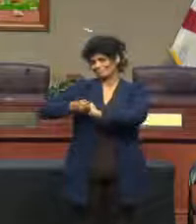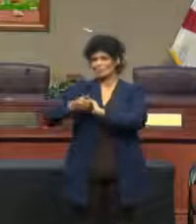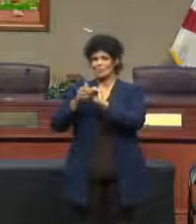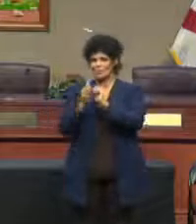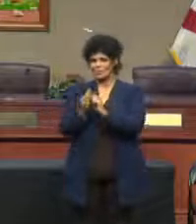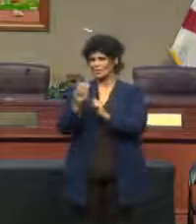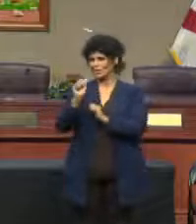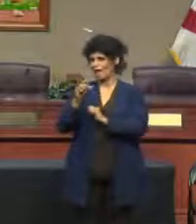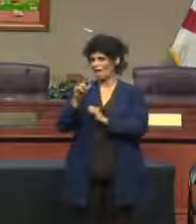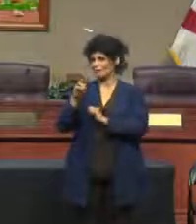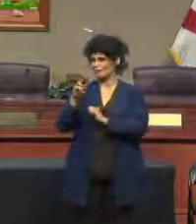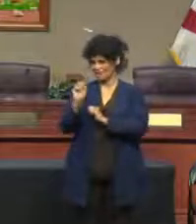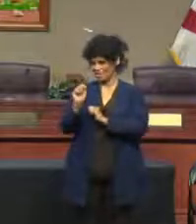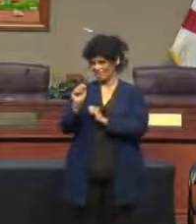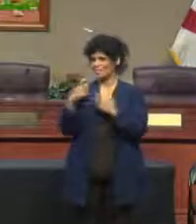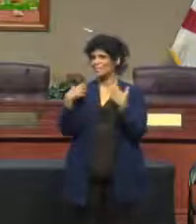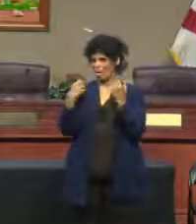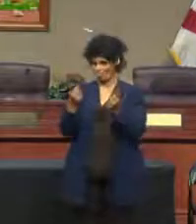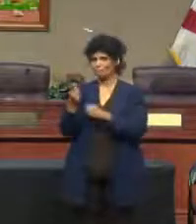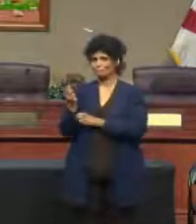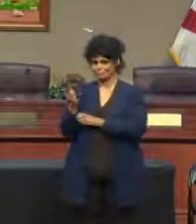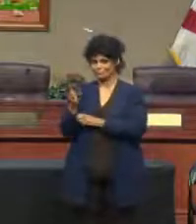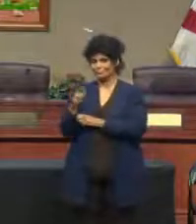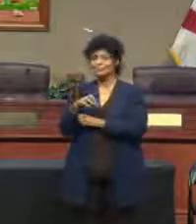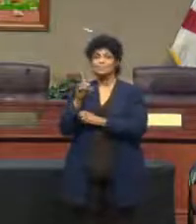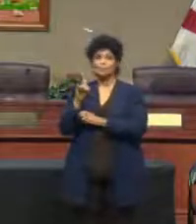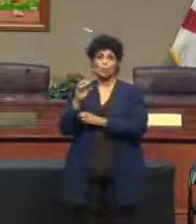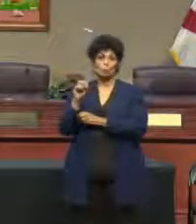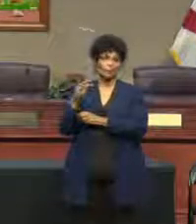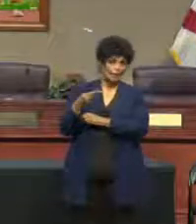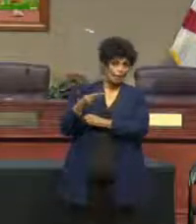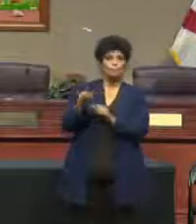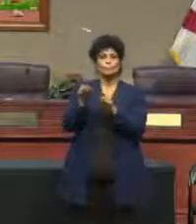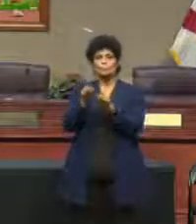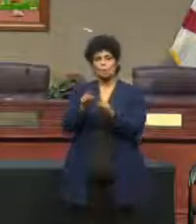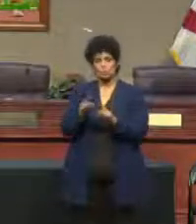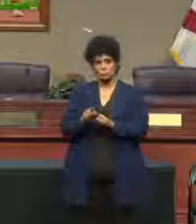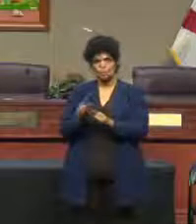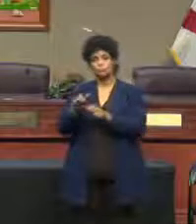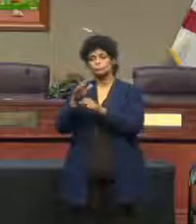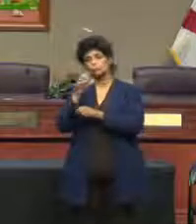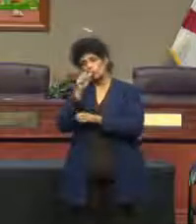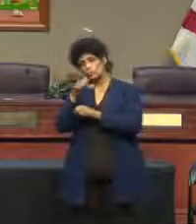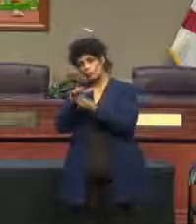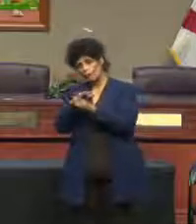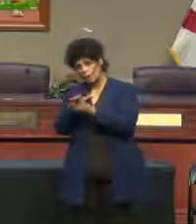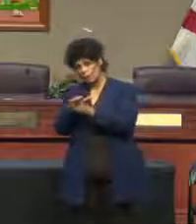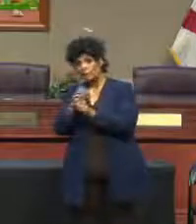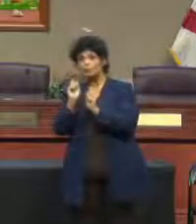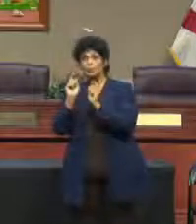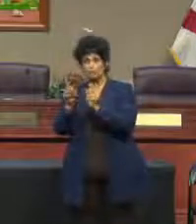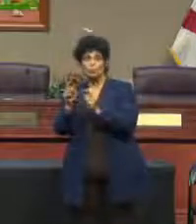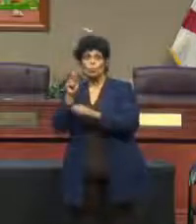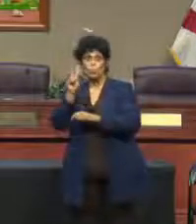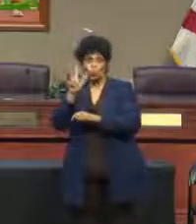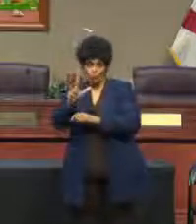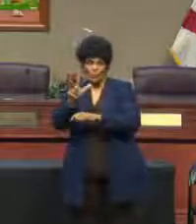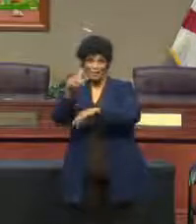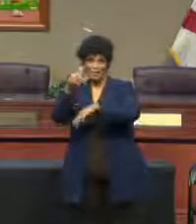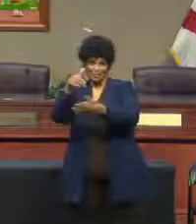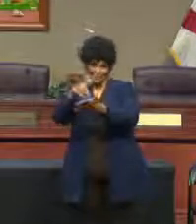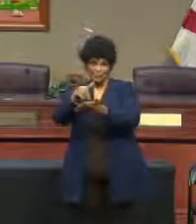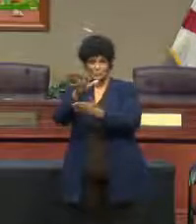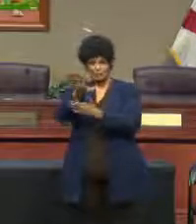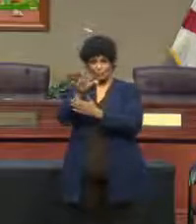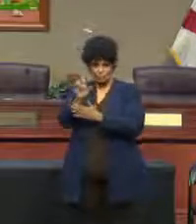Health. The Florida Department of Health in Orange County is allocating another 3,500 doses that Advent Health